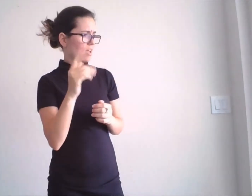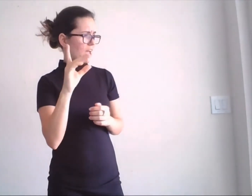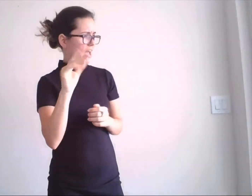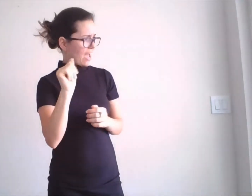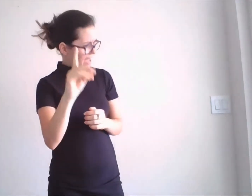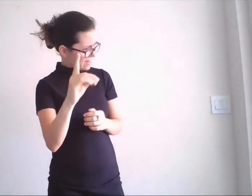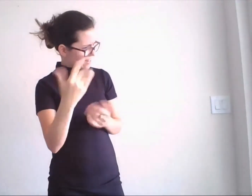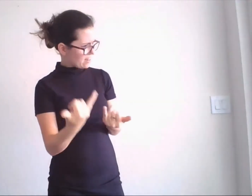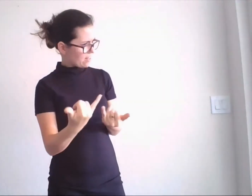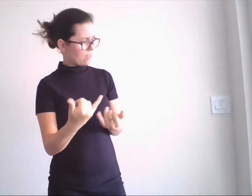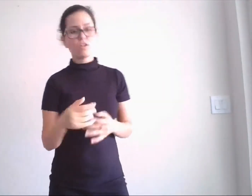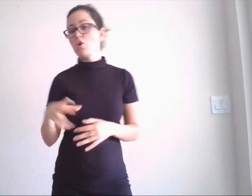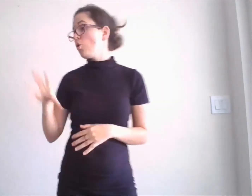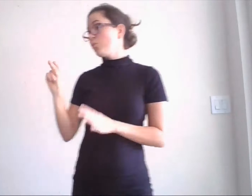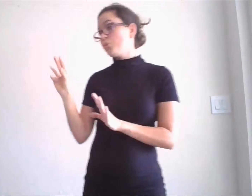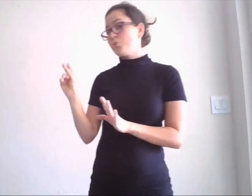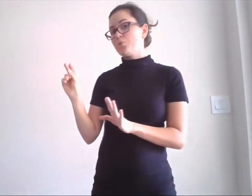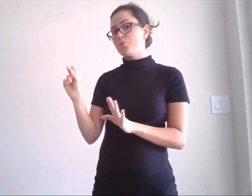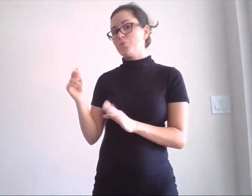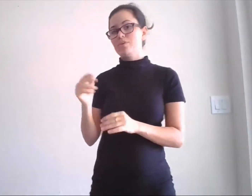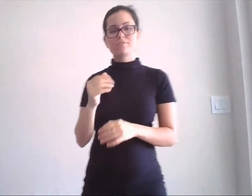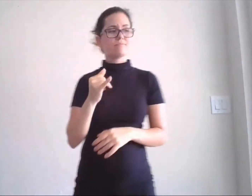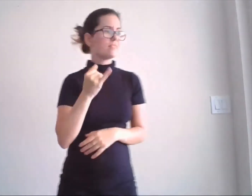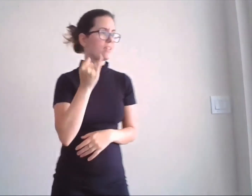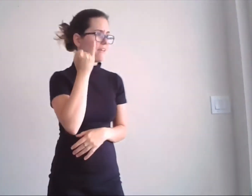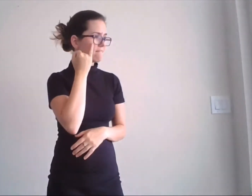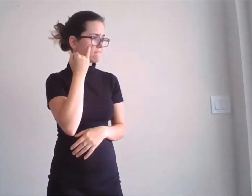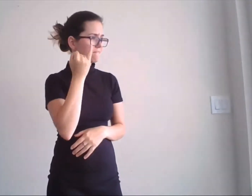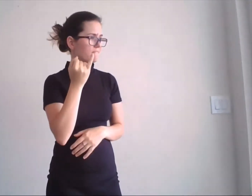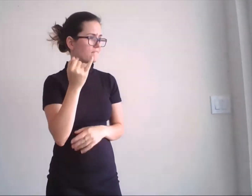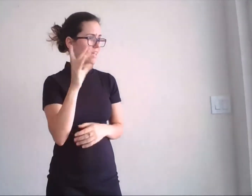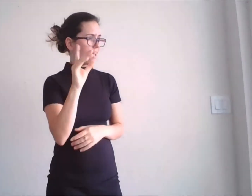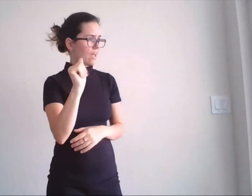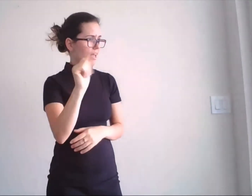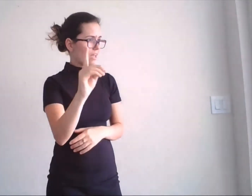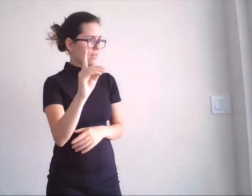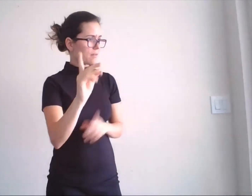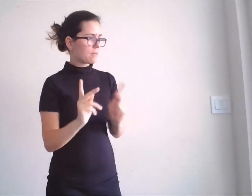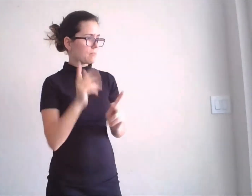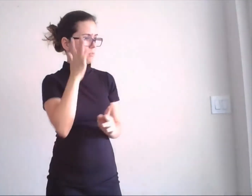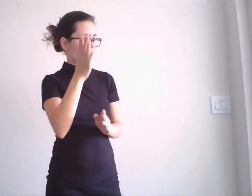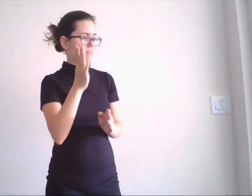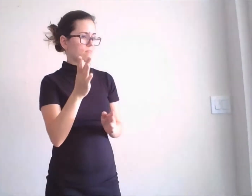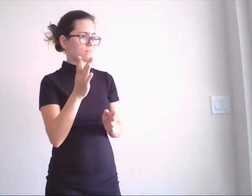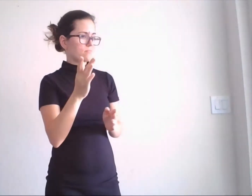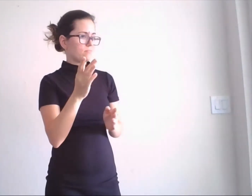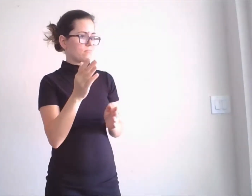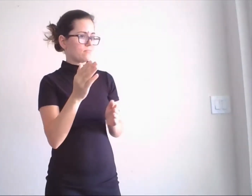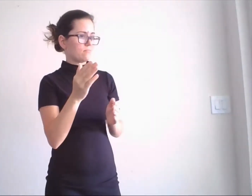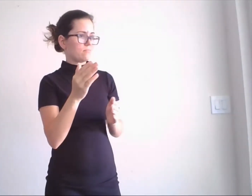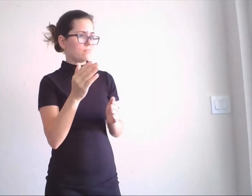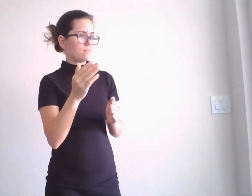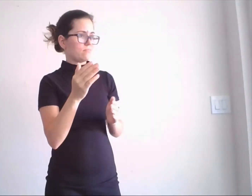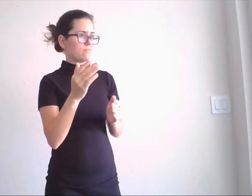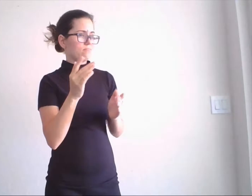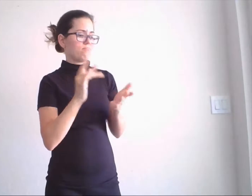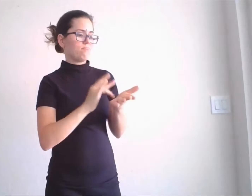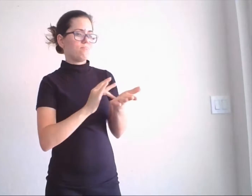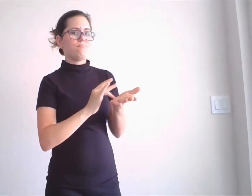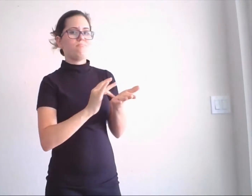just an update because when you turn 41, I would really like you to come to my house. So when you